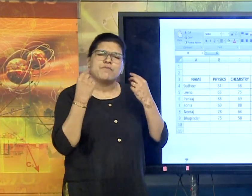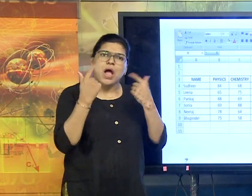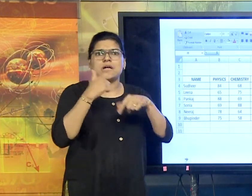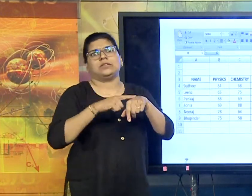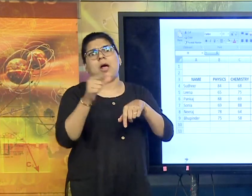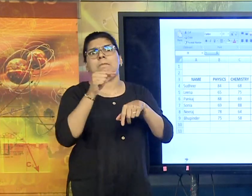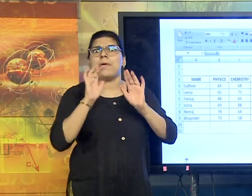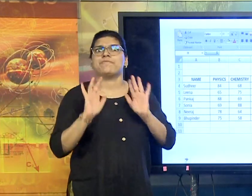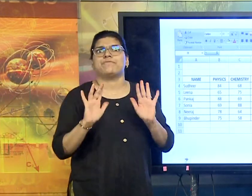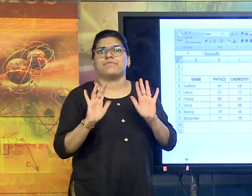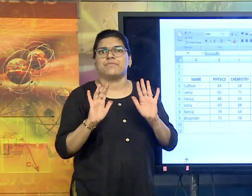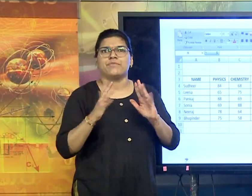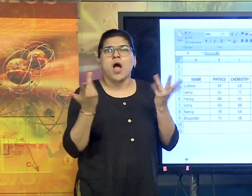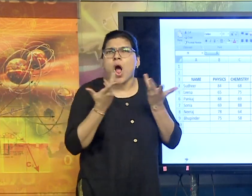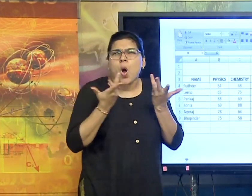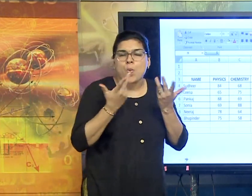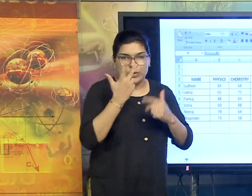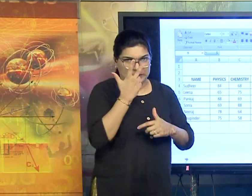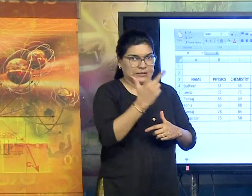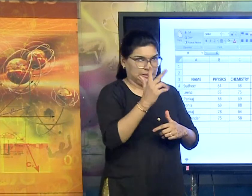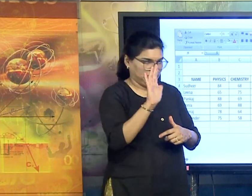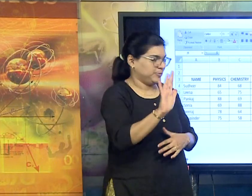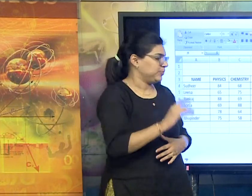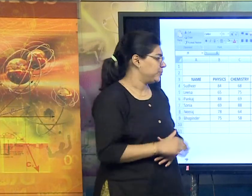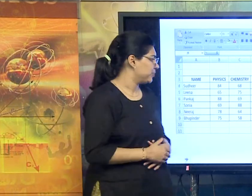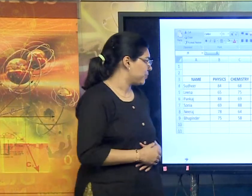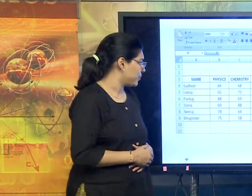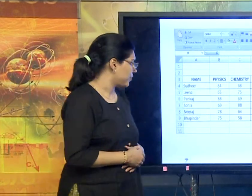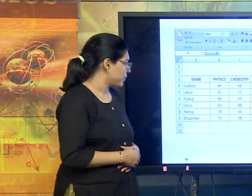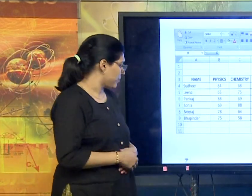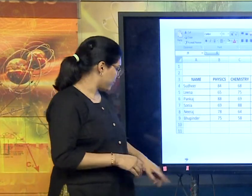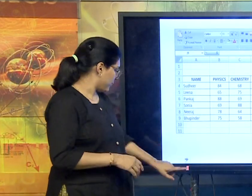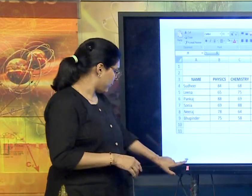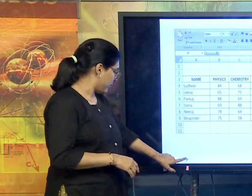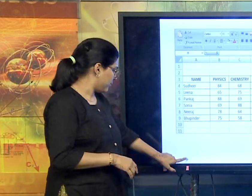Do we need to put that formula every time? No, let me show you.